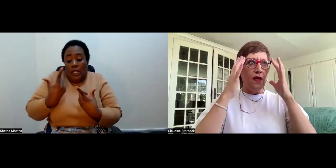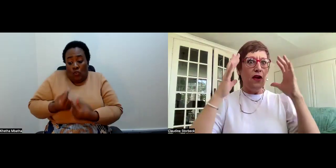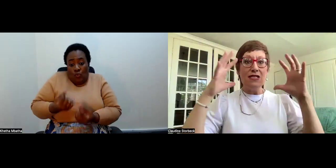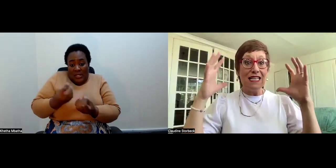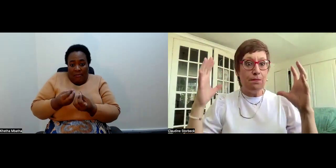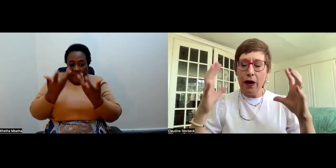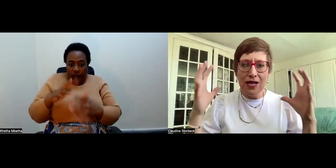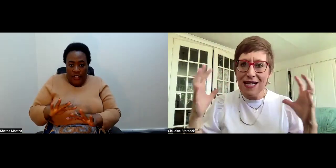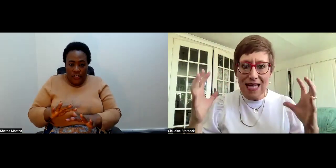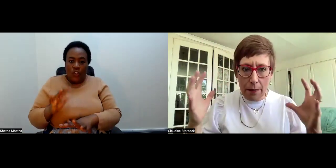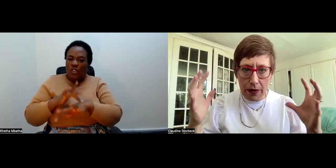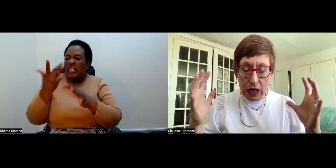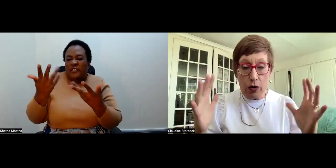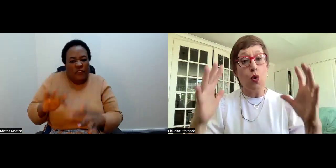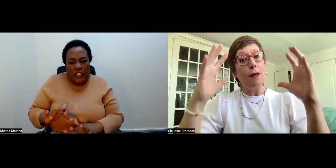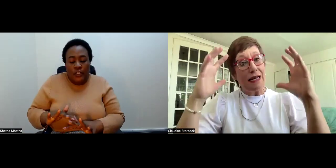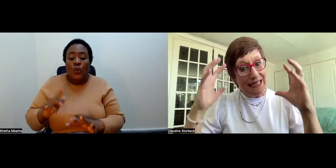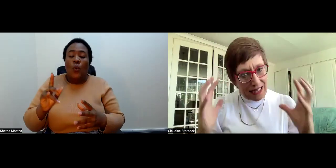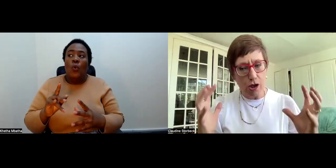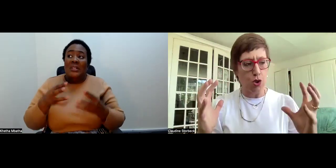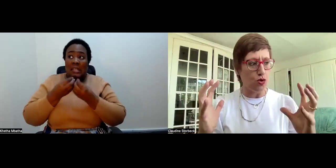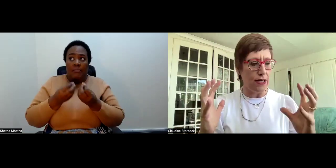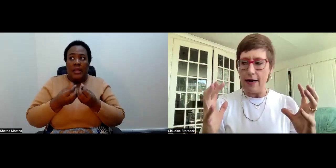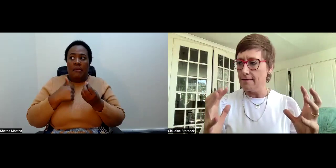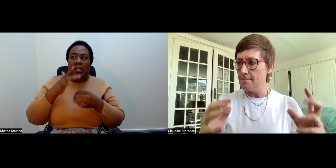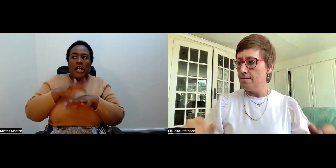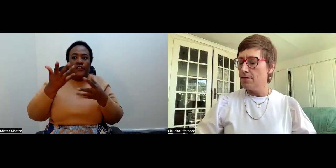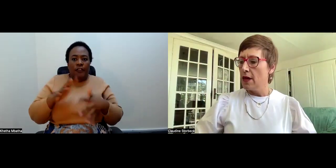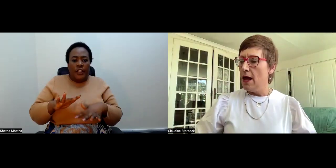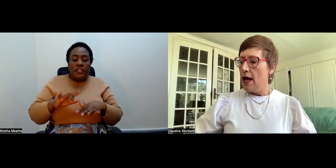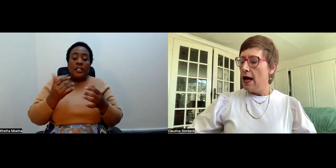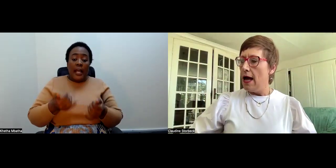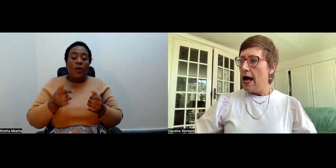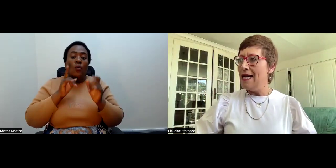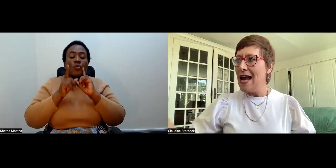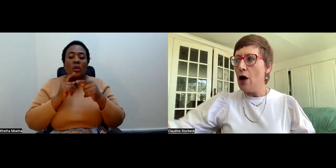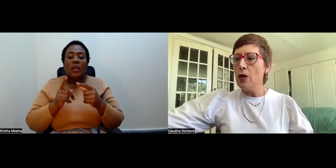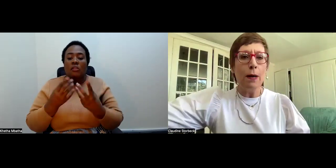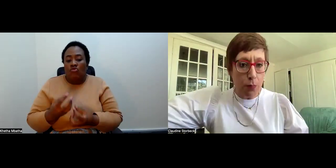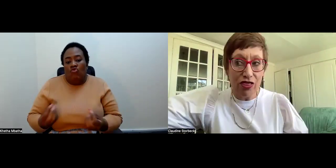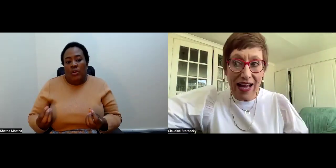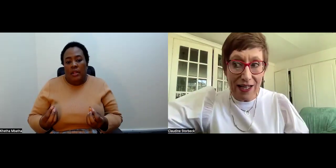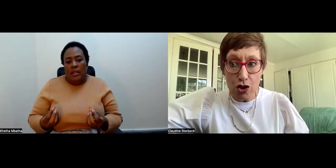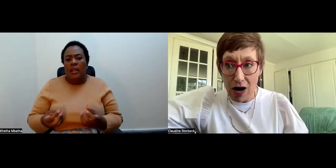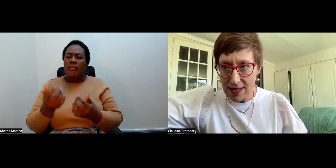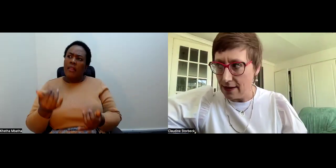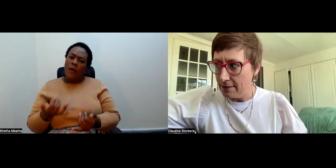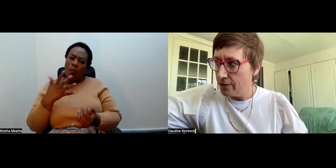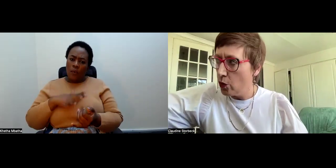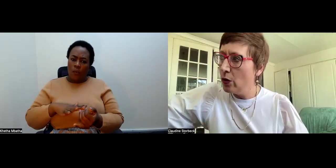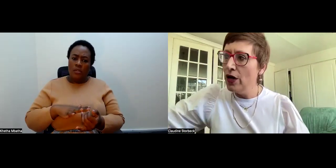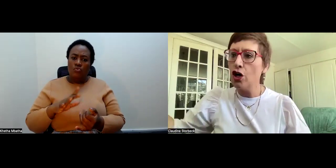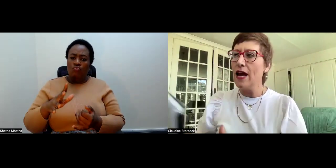something. There is an experience that's happened, and we're talking about little children now. And now we want to put that into